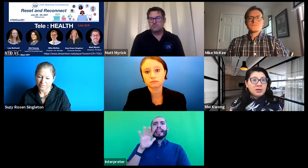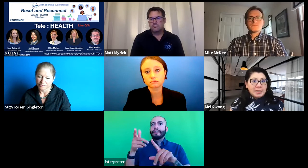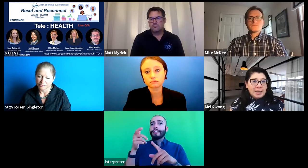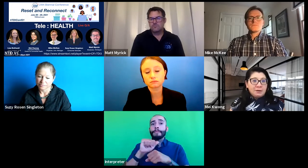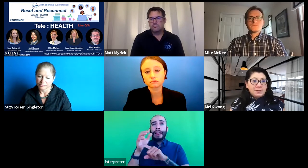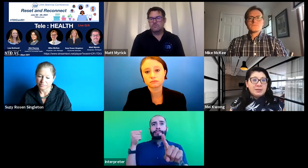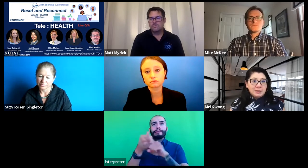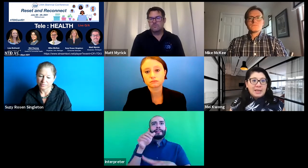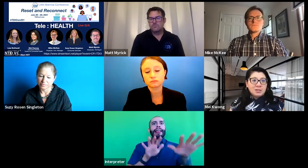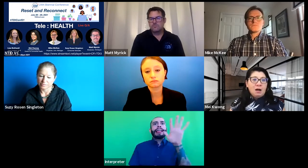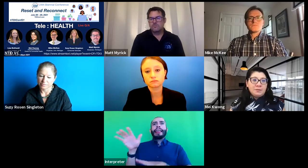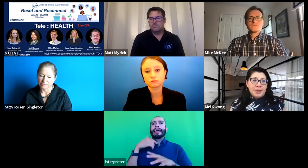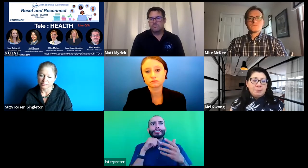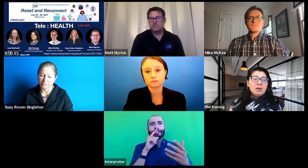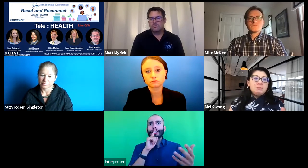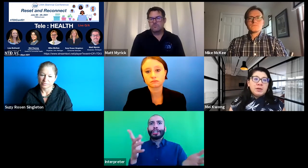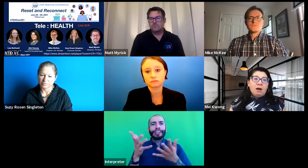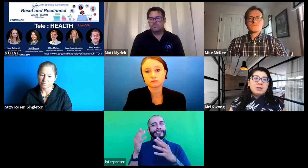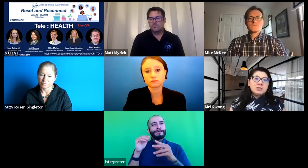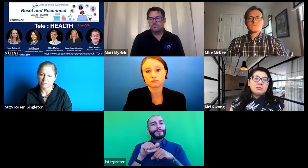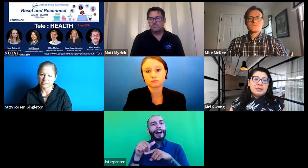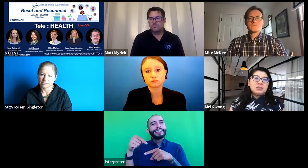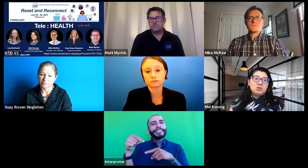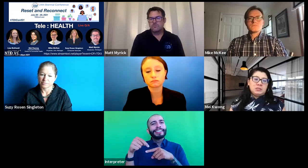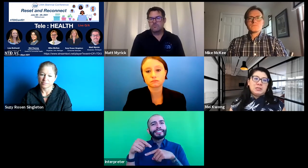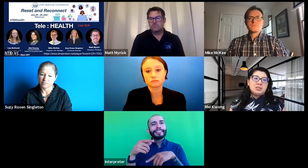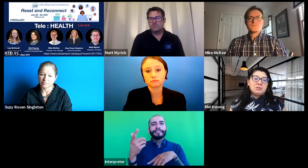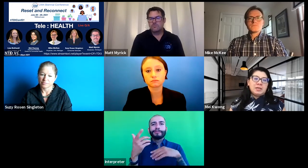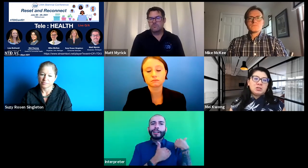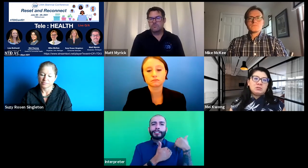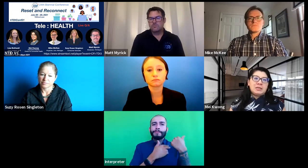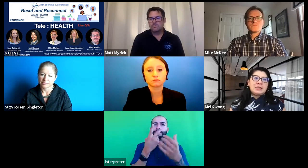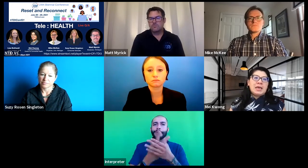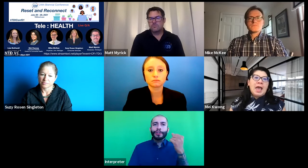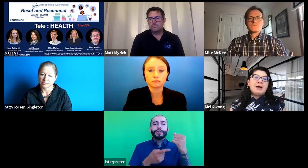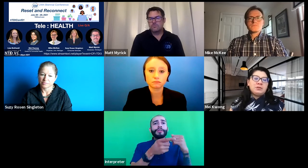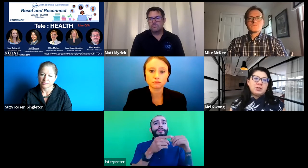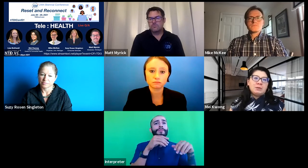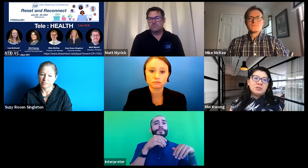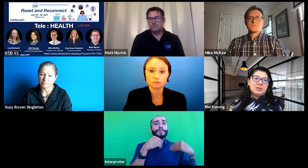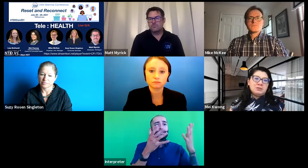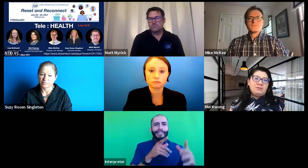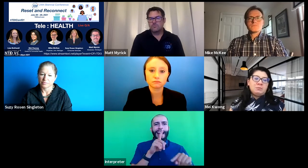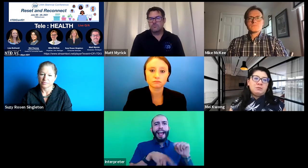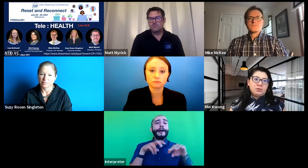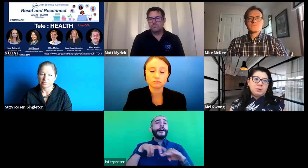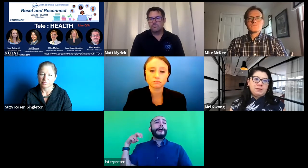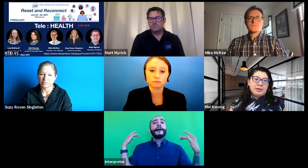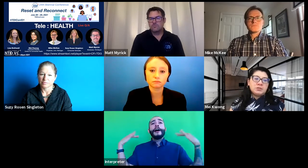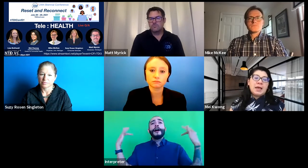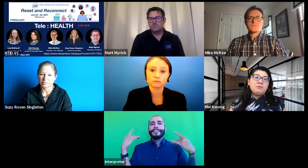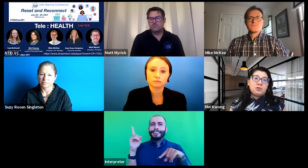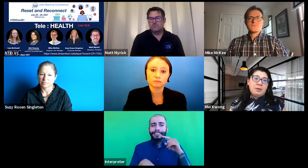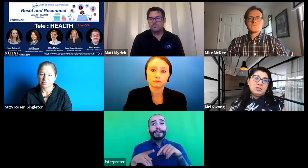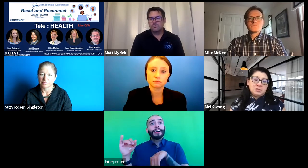providers aren't going to get out of it. That's on them. But also the industry needs to make sure that they have those options that are available for the